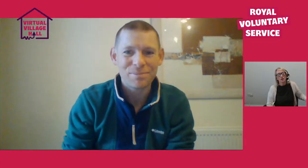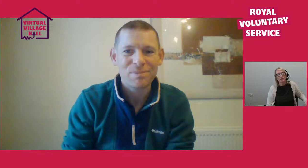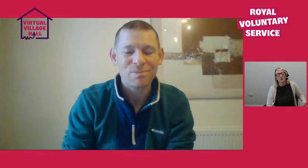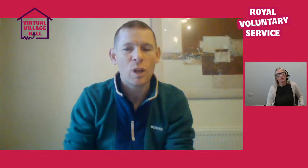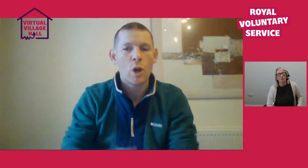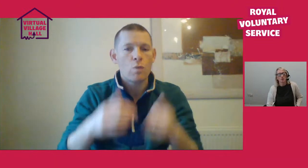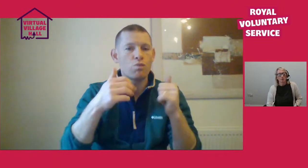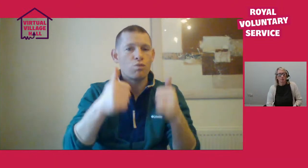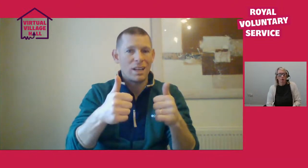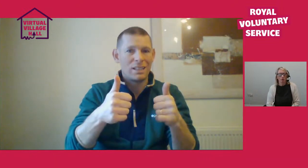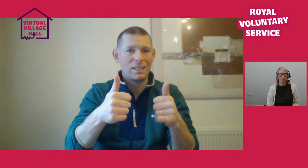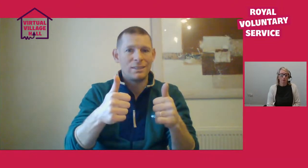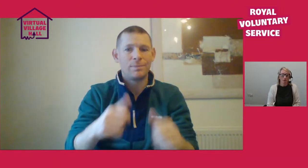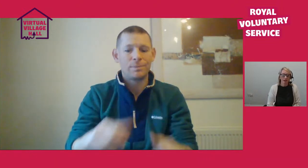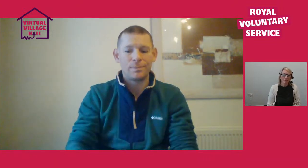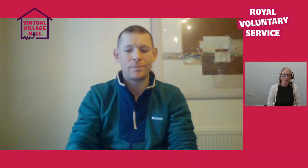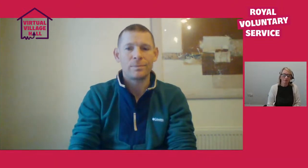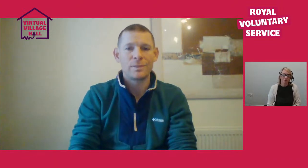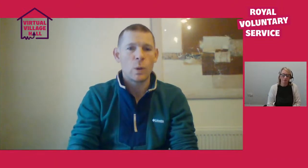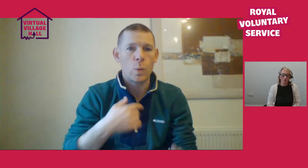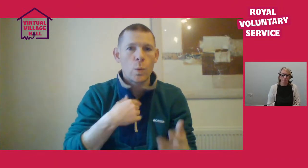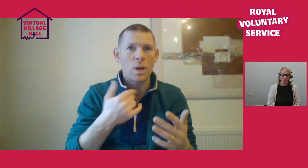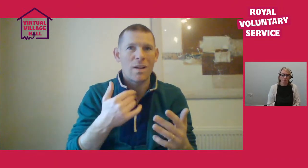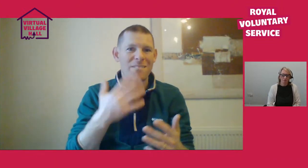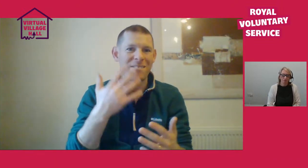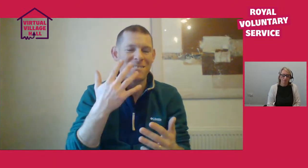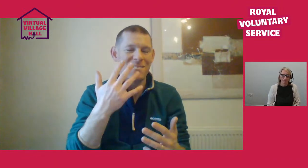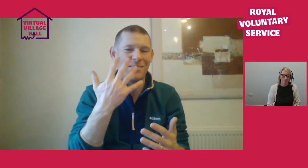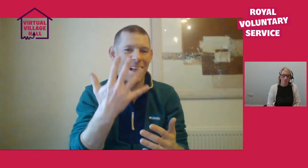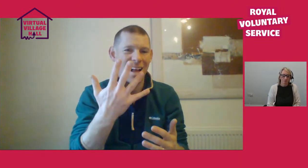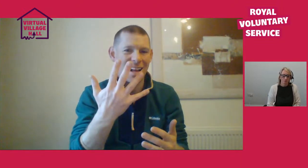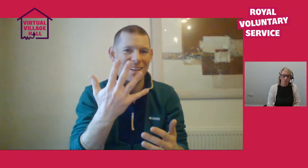Okay, so well done if you're able to follow along with that.